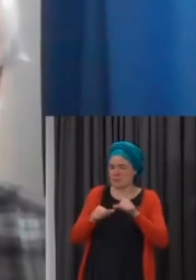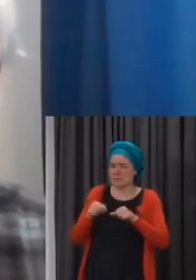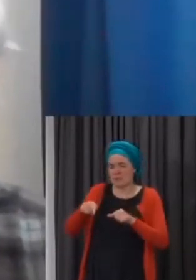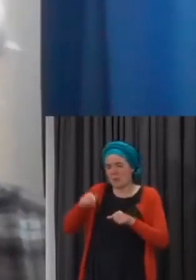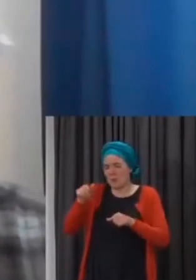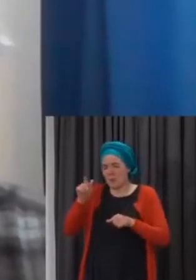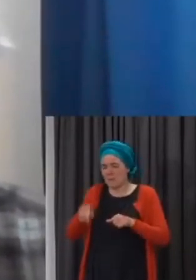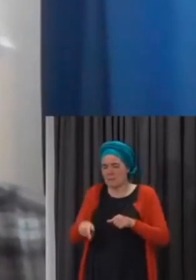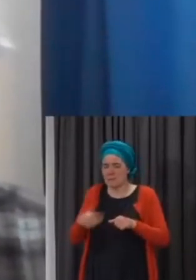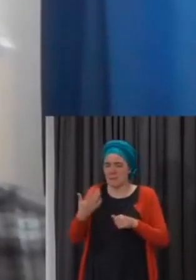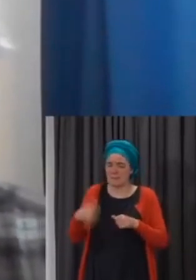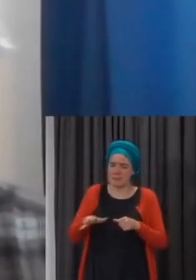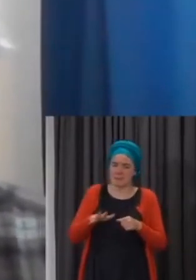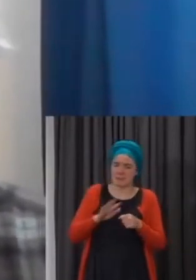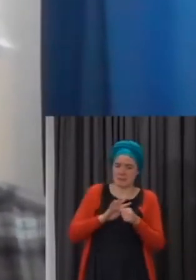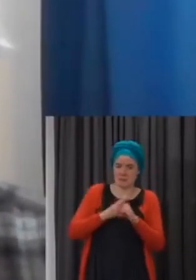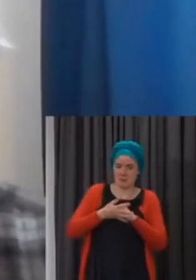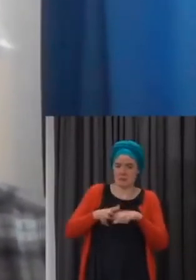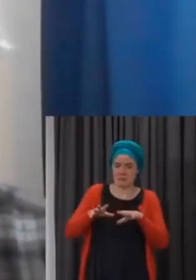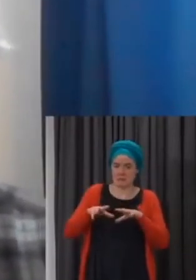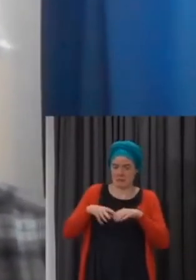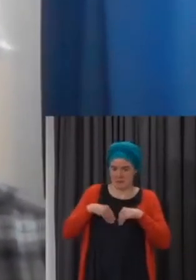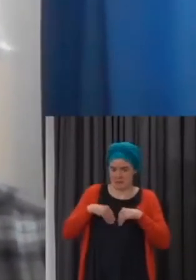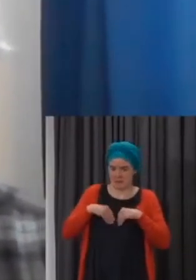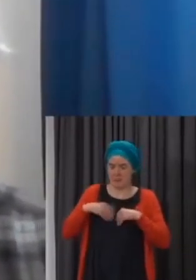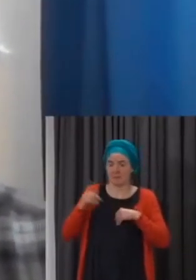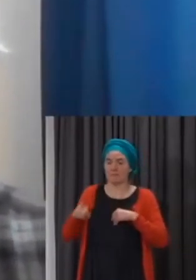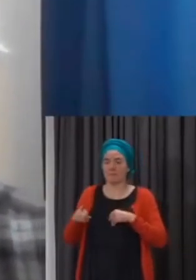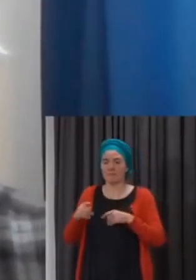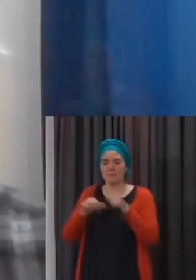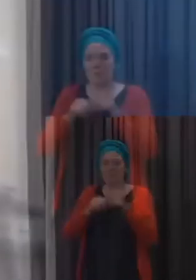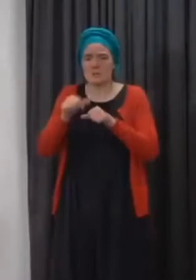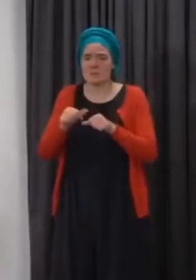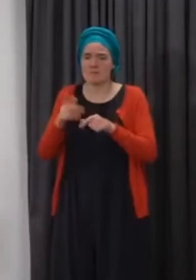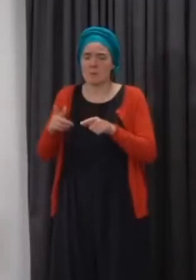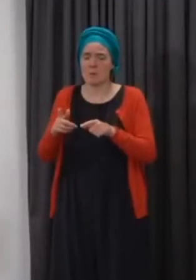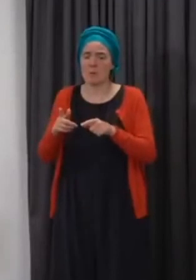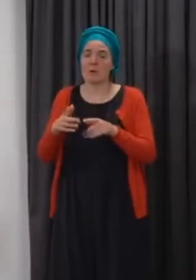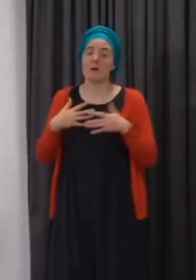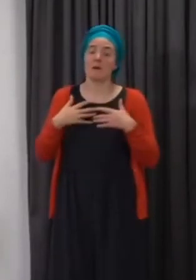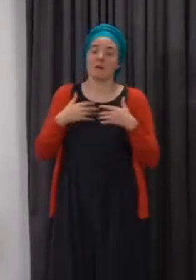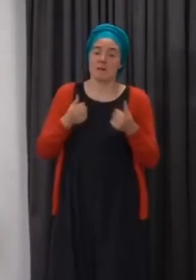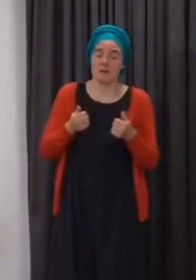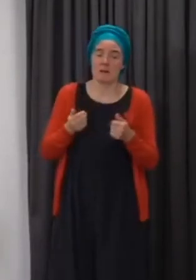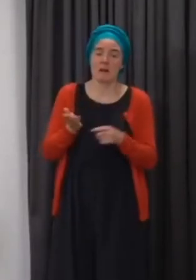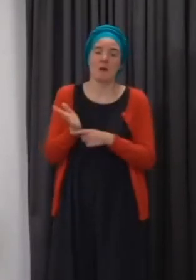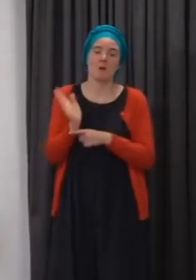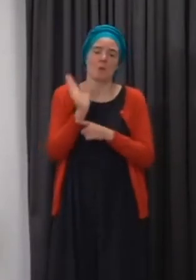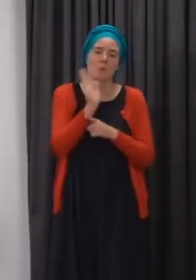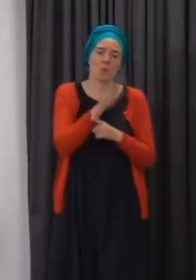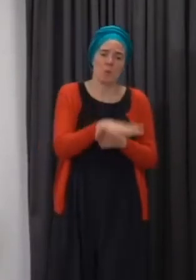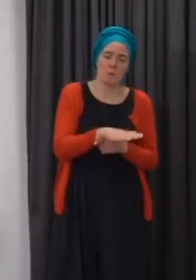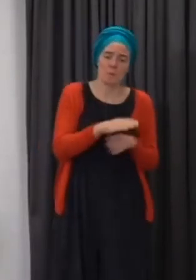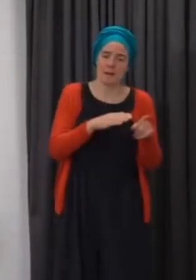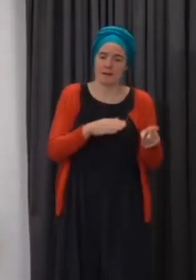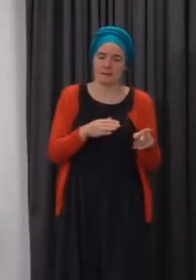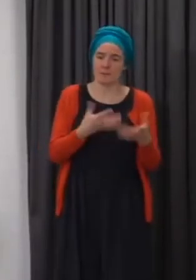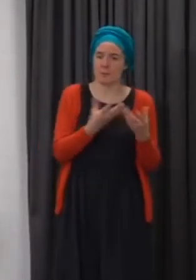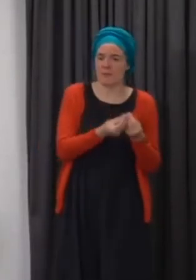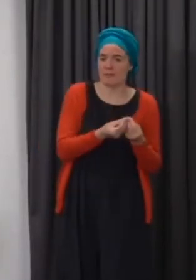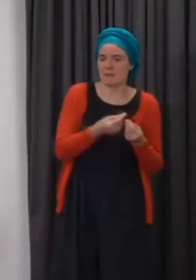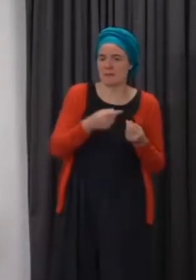to the unpaid carer who looks after them? Well, of course, while somebody has been in our care in a hospital